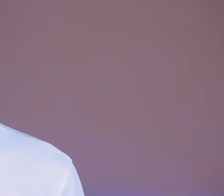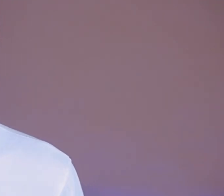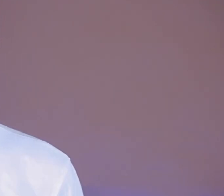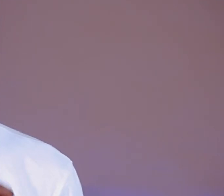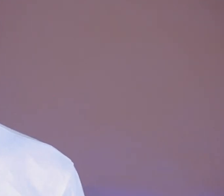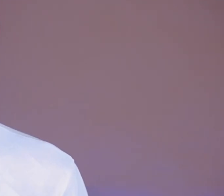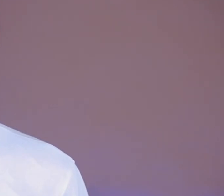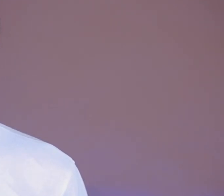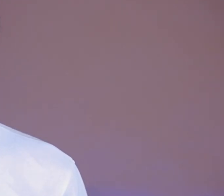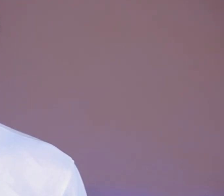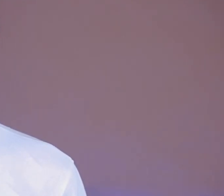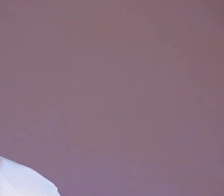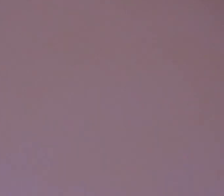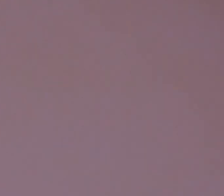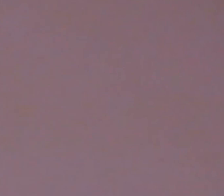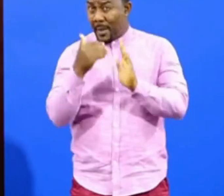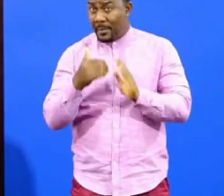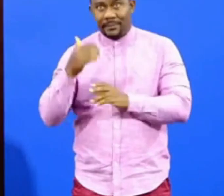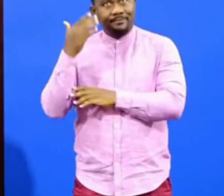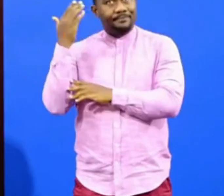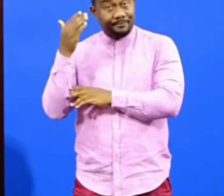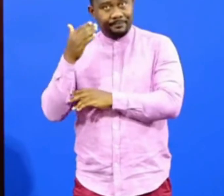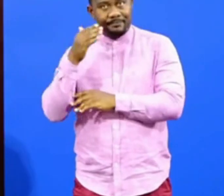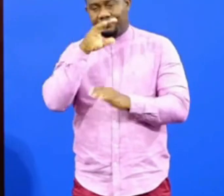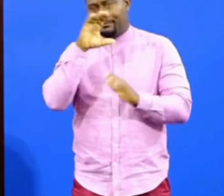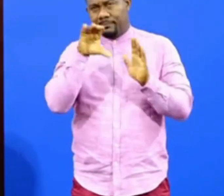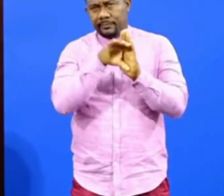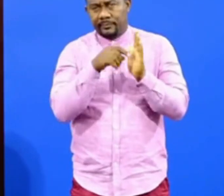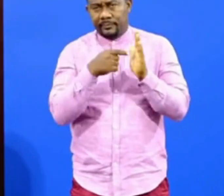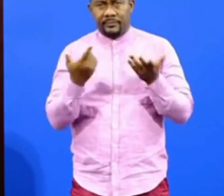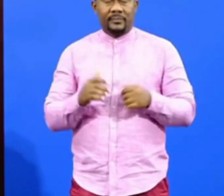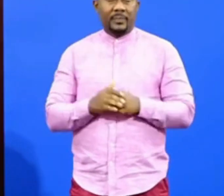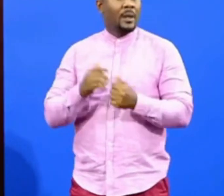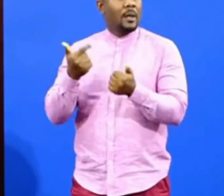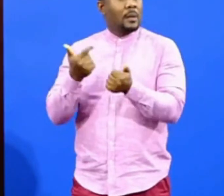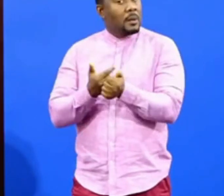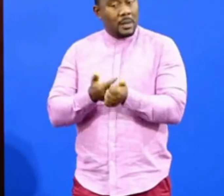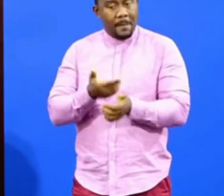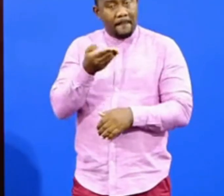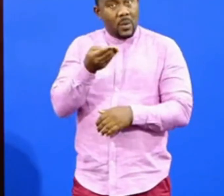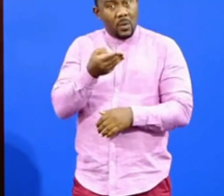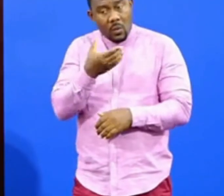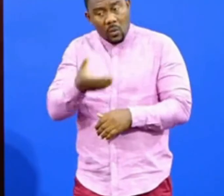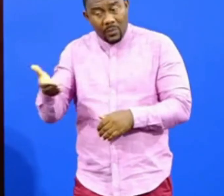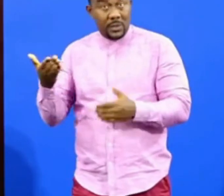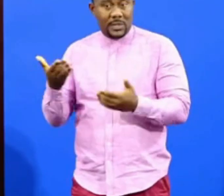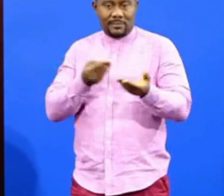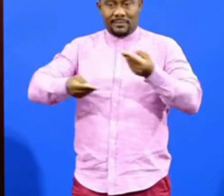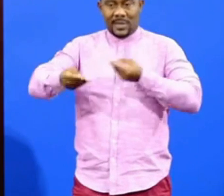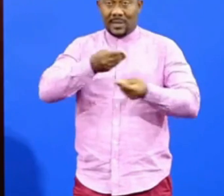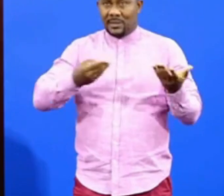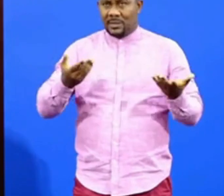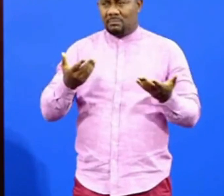of this great opportunity. Let's go. This is the Ghana Commodity Exchange. Some have visited our office, but you will see